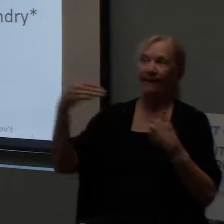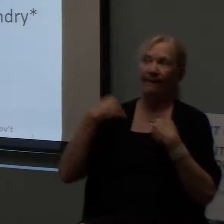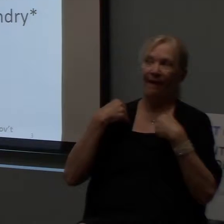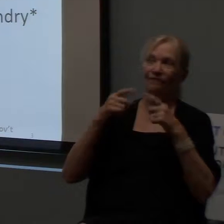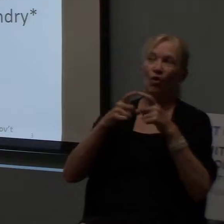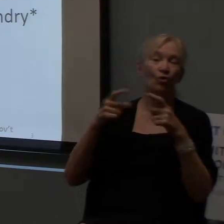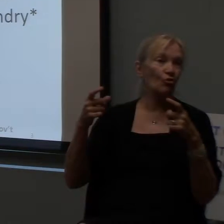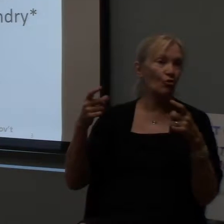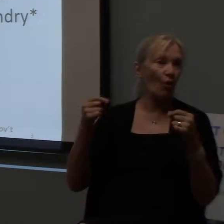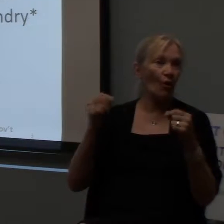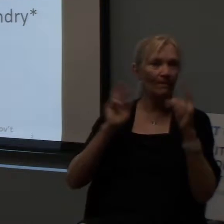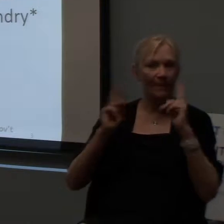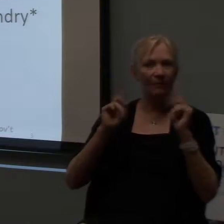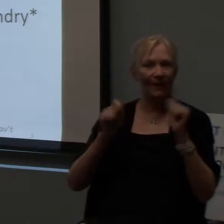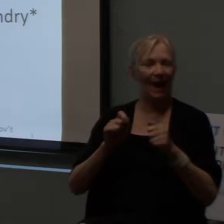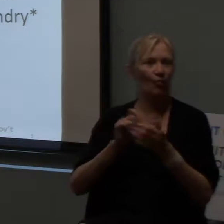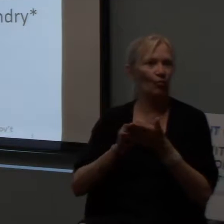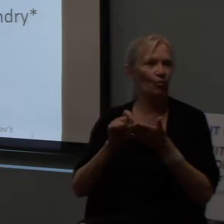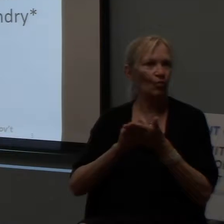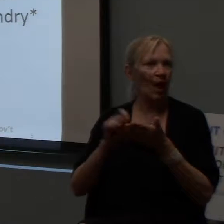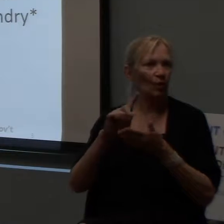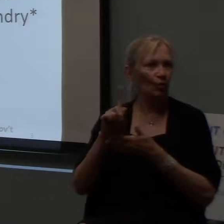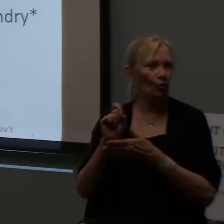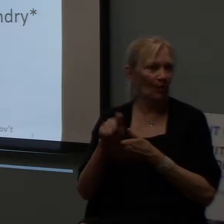back, right there.